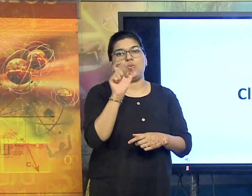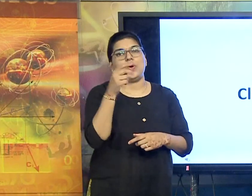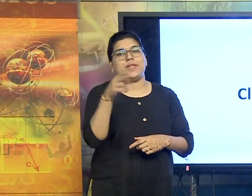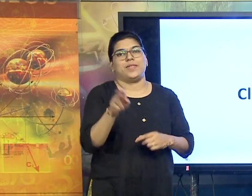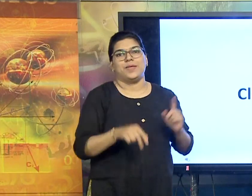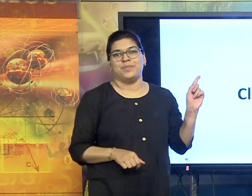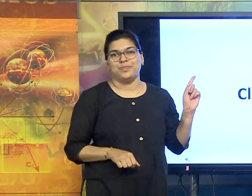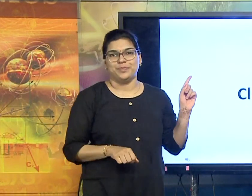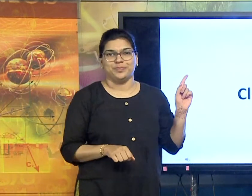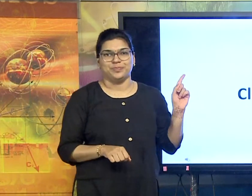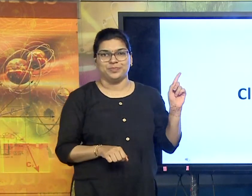real.